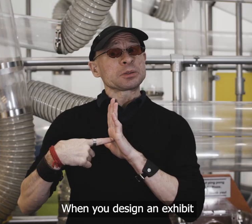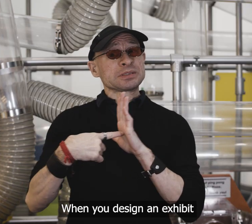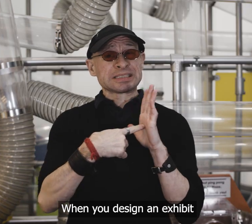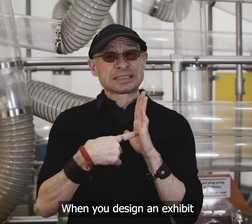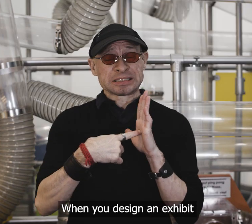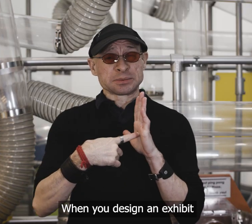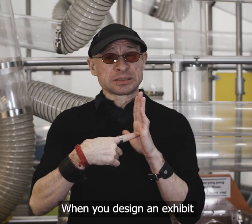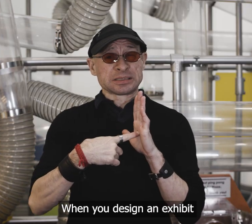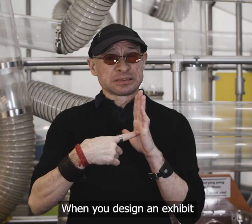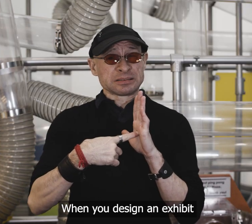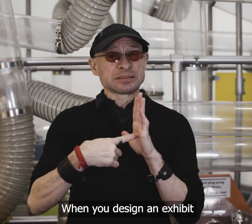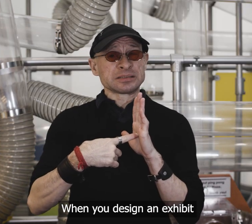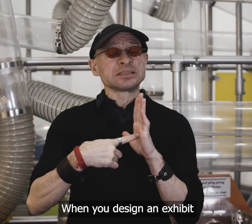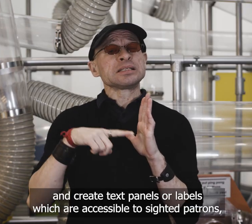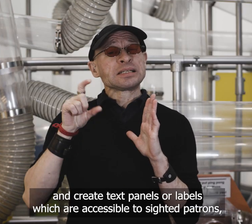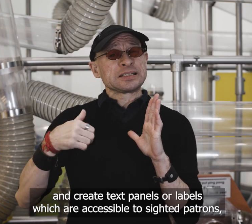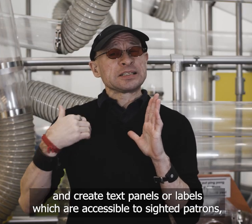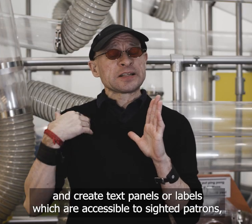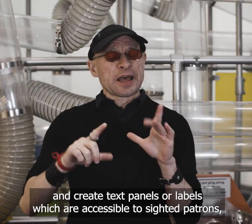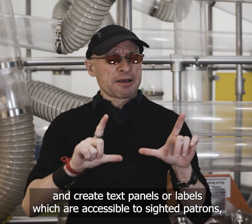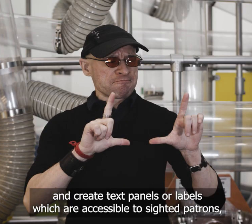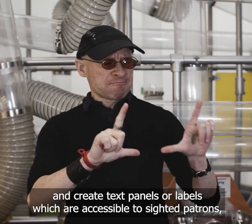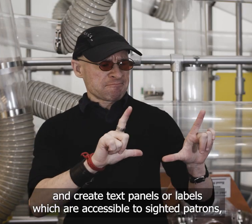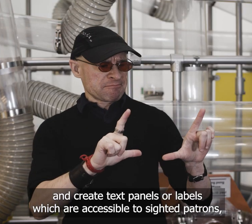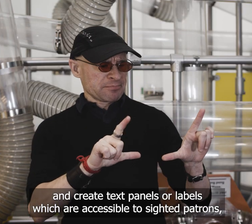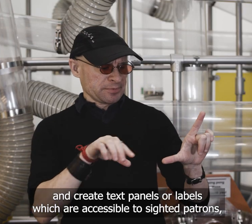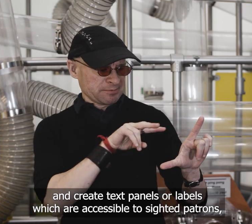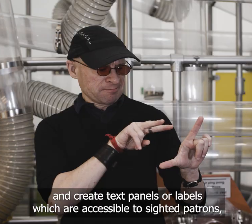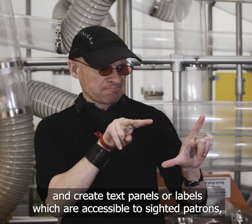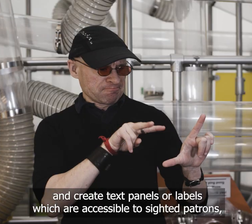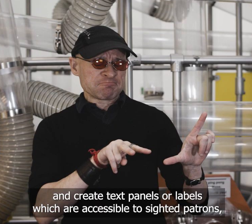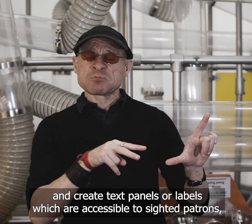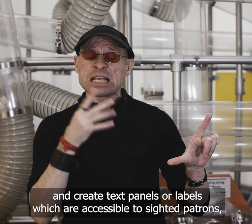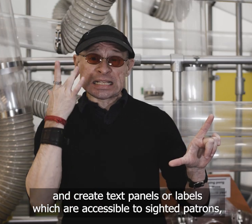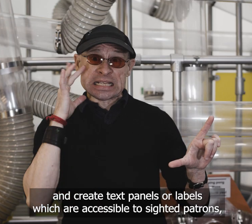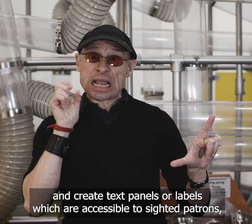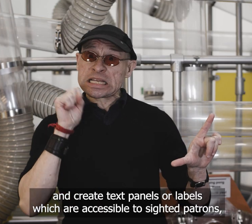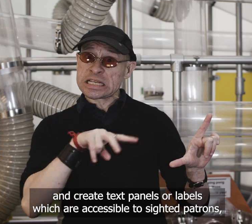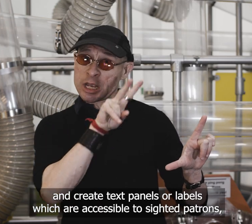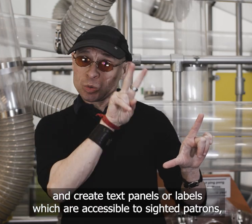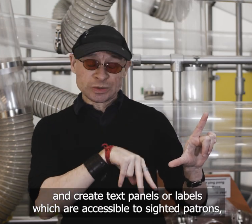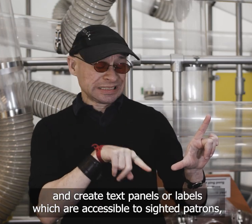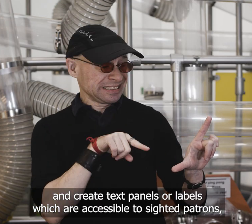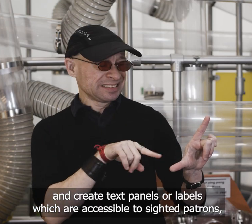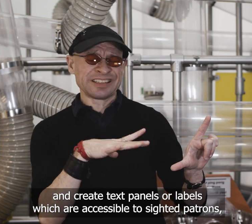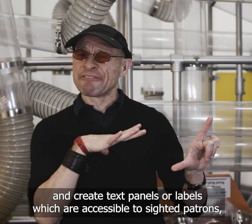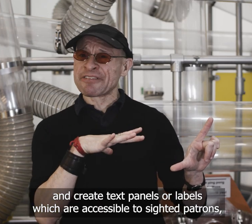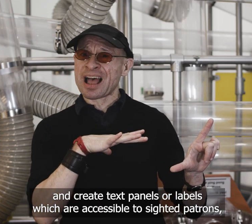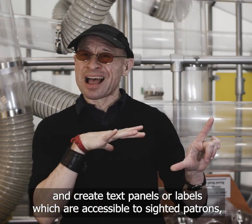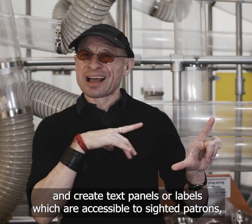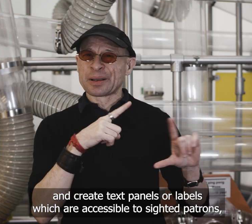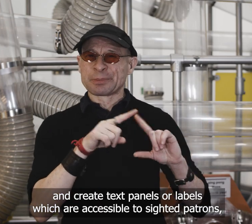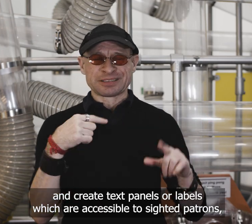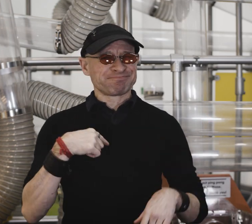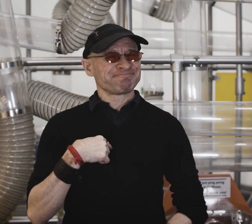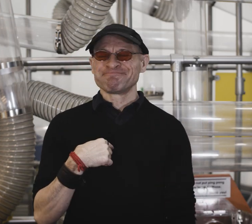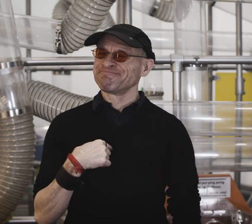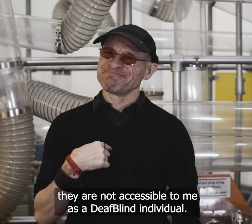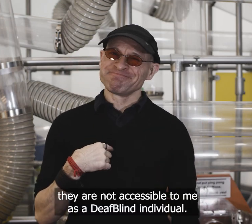When you design an exhibit and create text panels or labels which are accessible to sighted patrons, they are